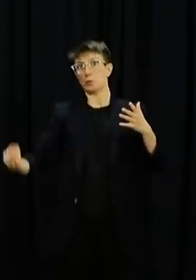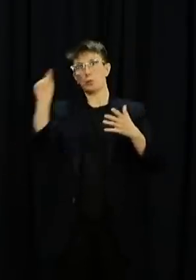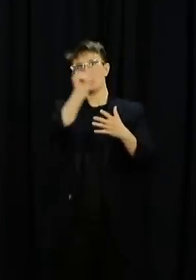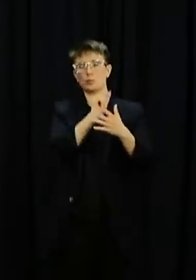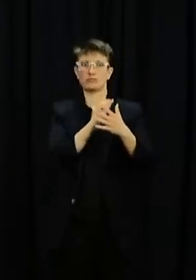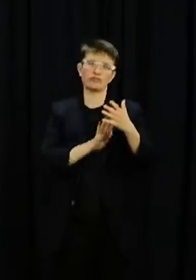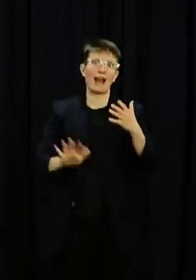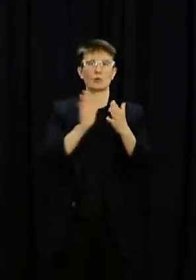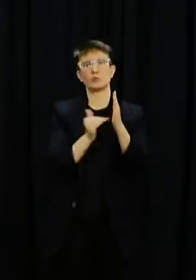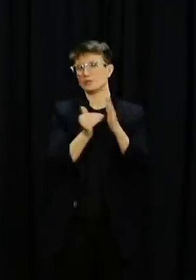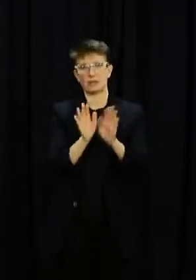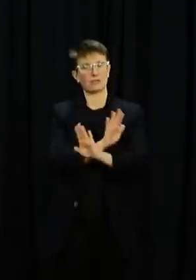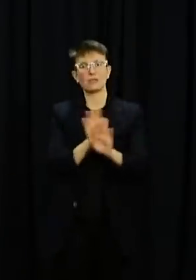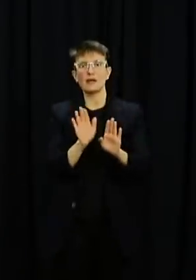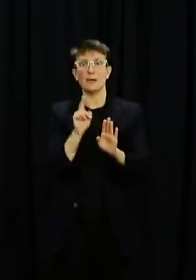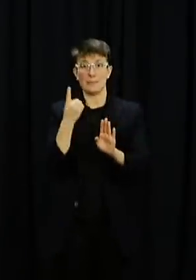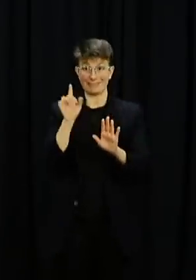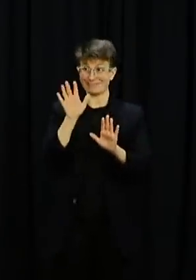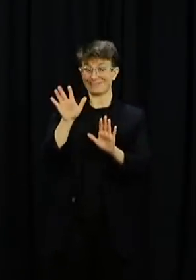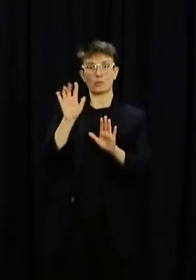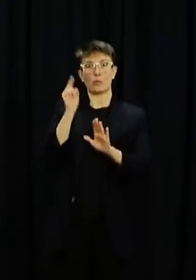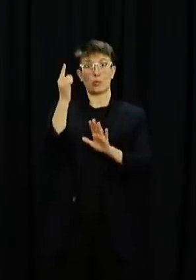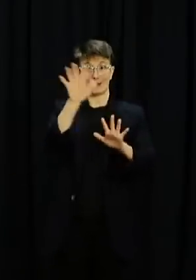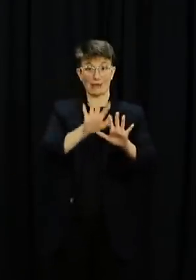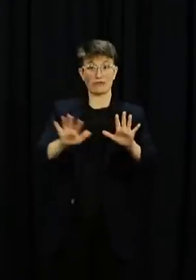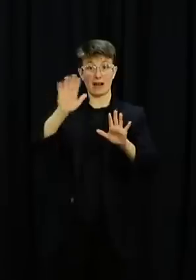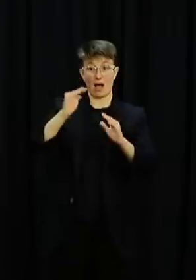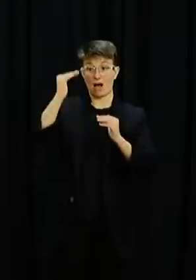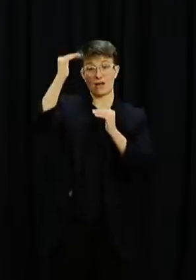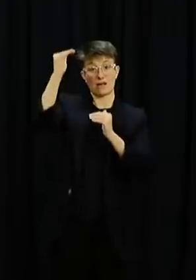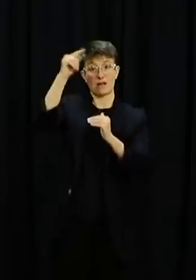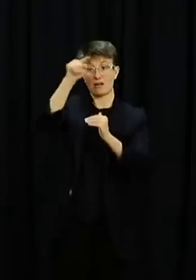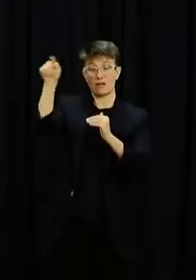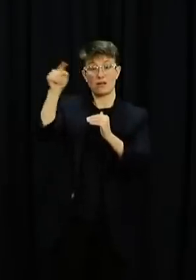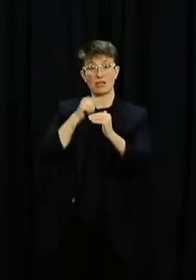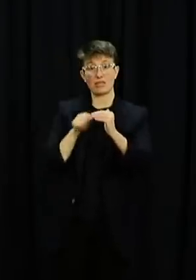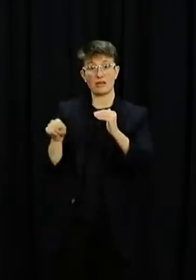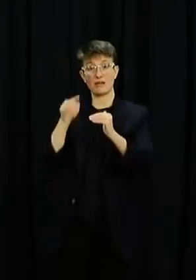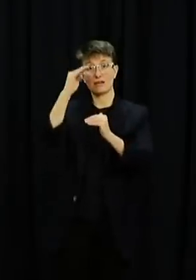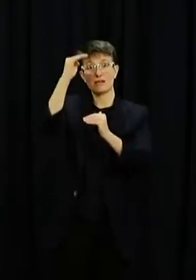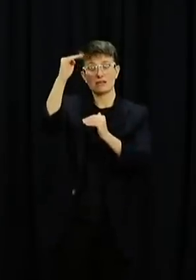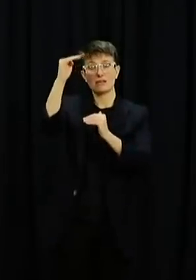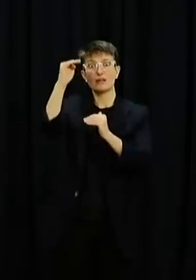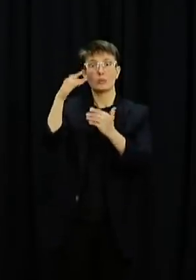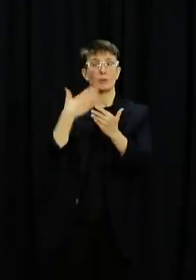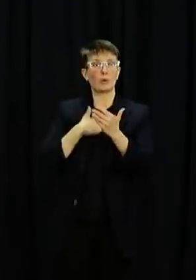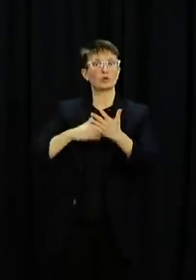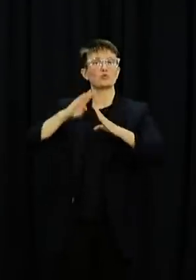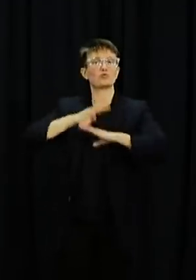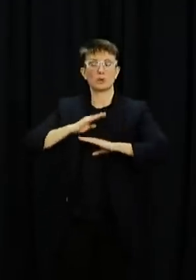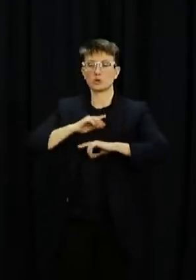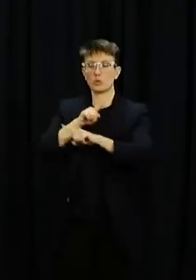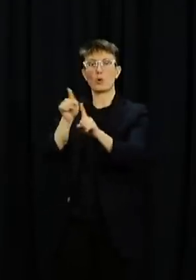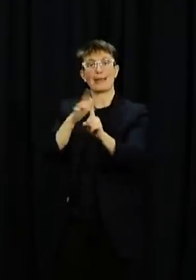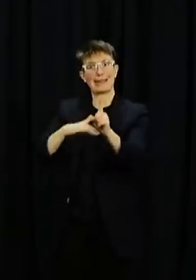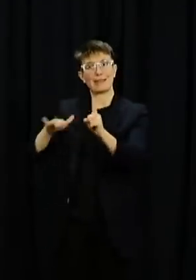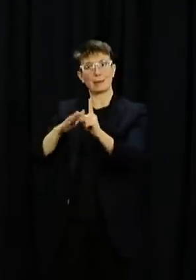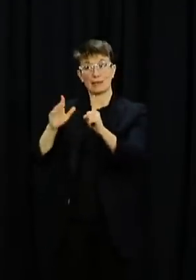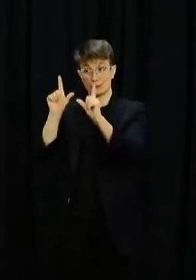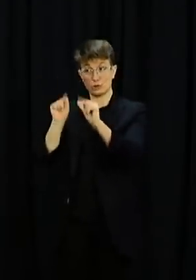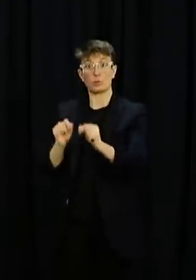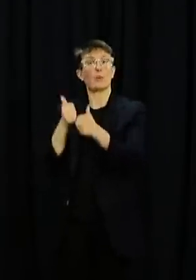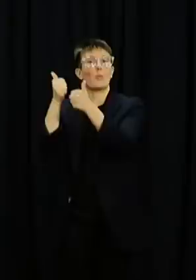people the assurance, and particularly iwi, the assurance that we're doing it well and that we are looking after those who are in areas outside of